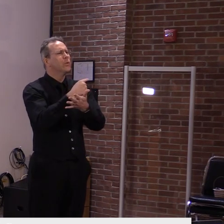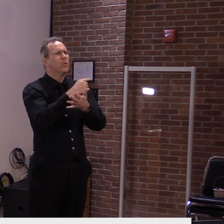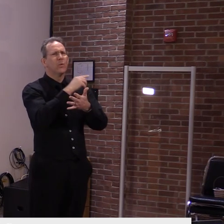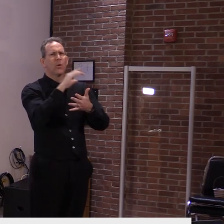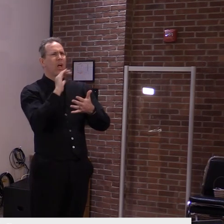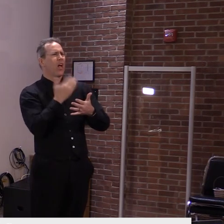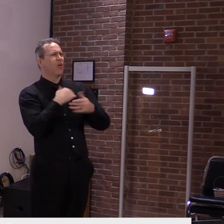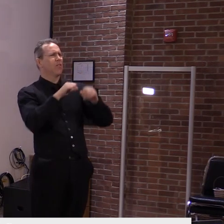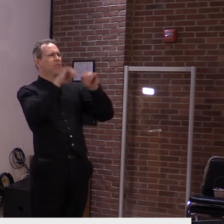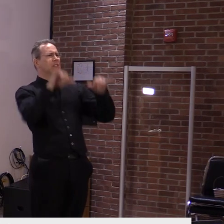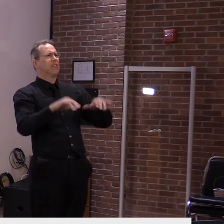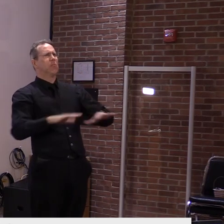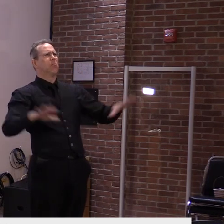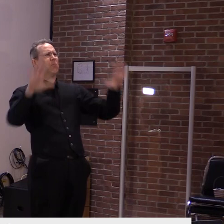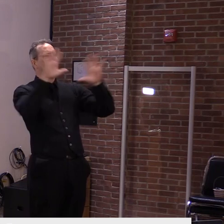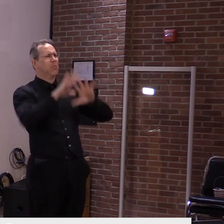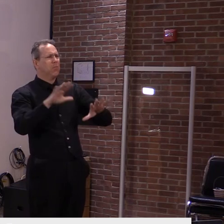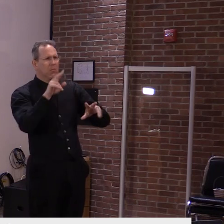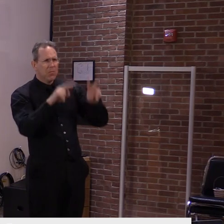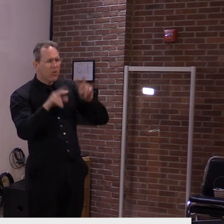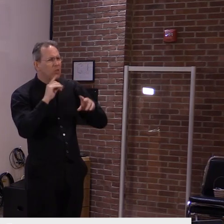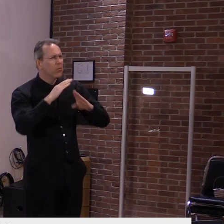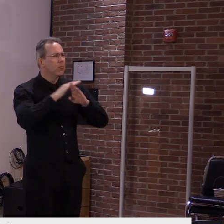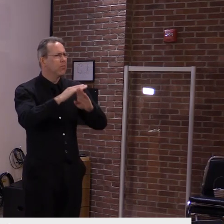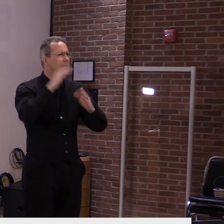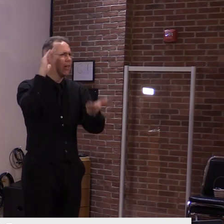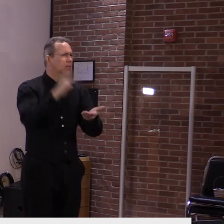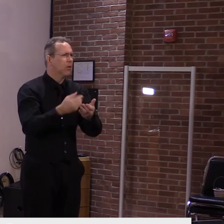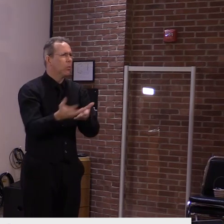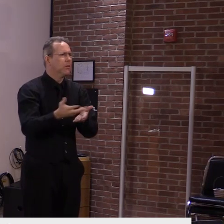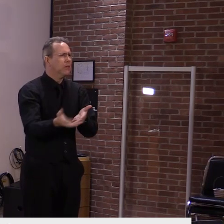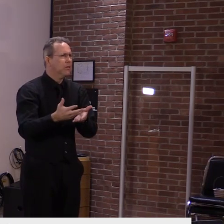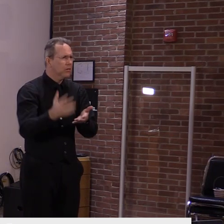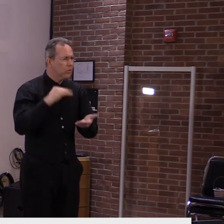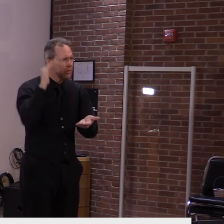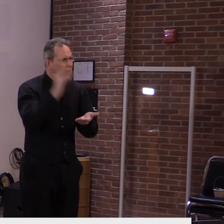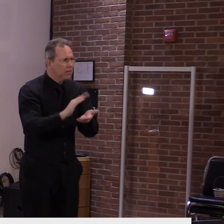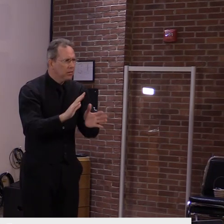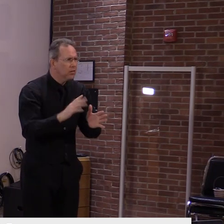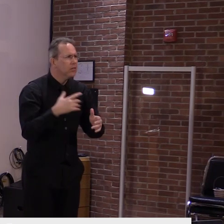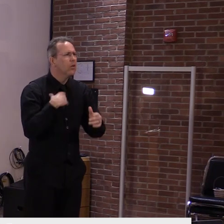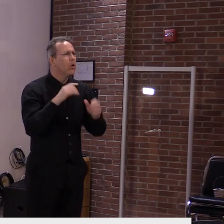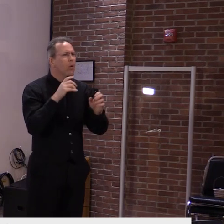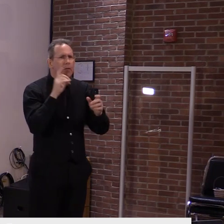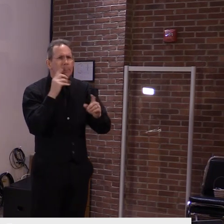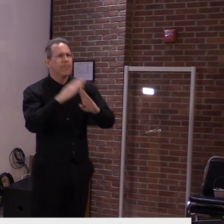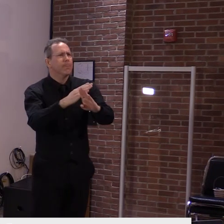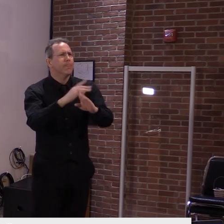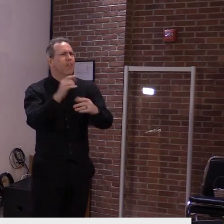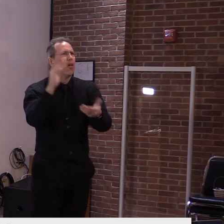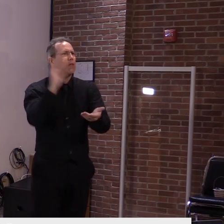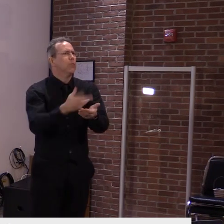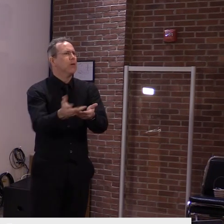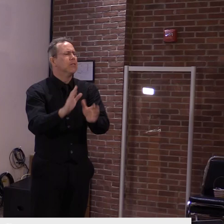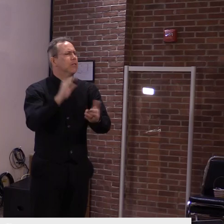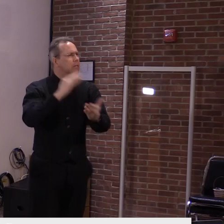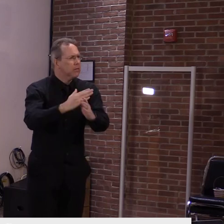that they are better in terms of where we're going and what we're doing with inventory. But let me just preface